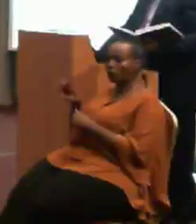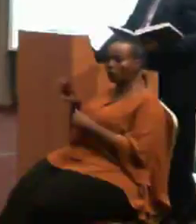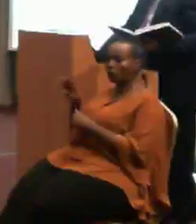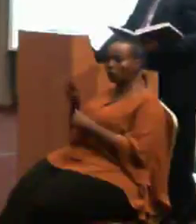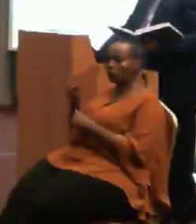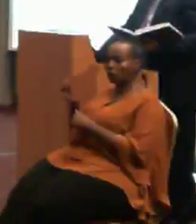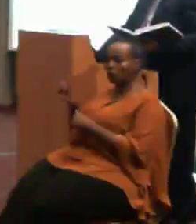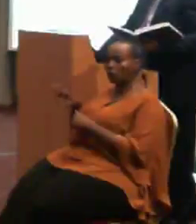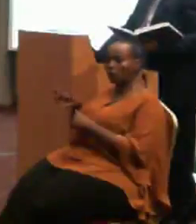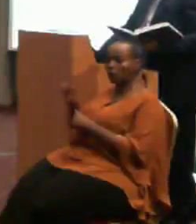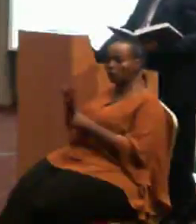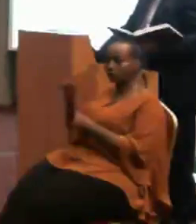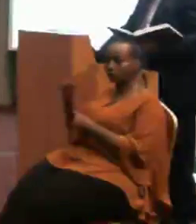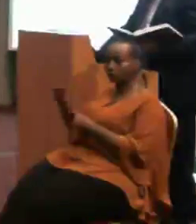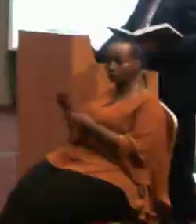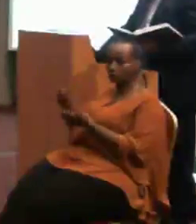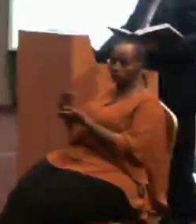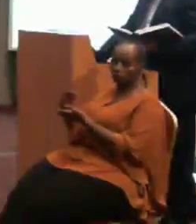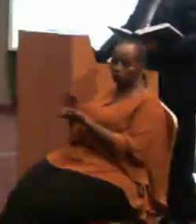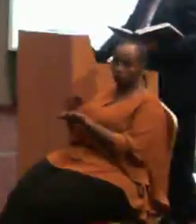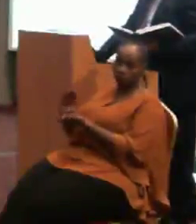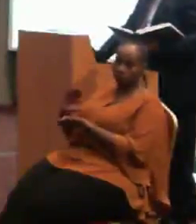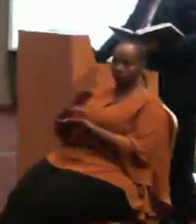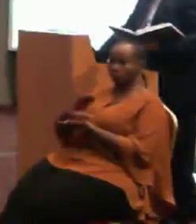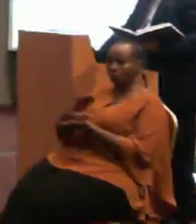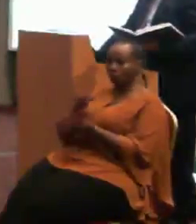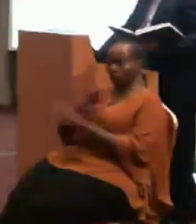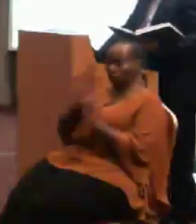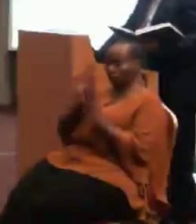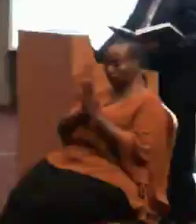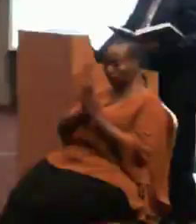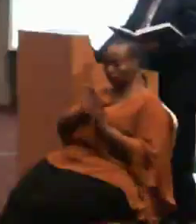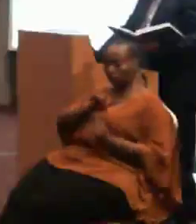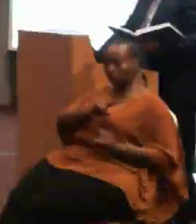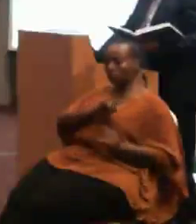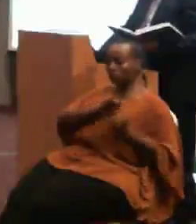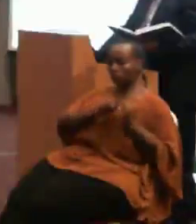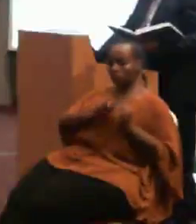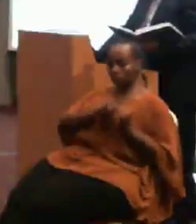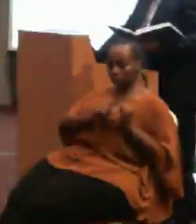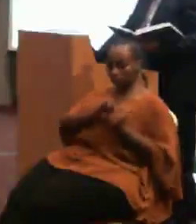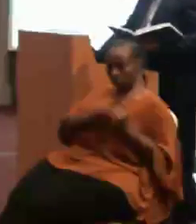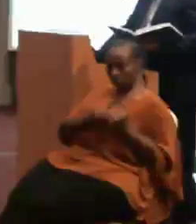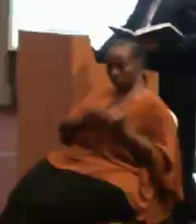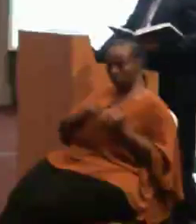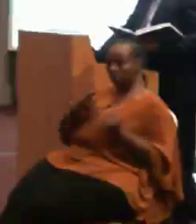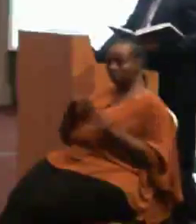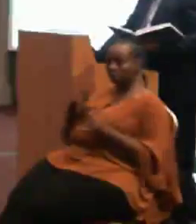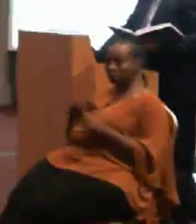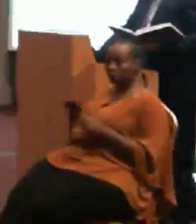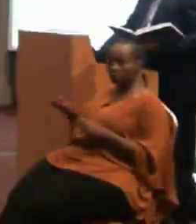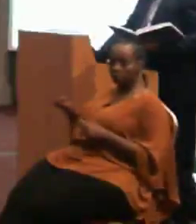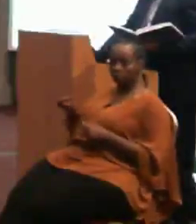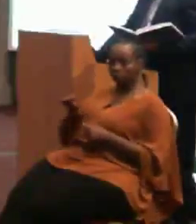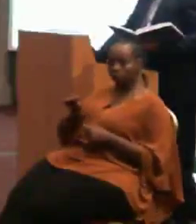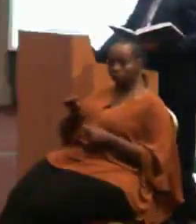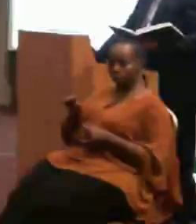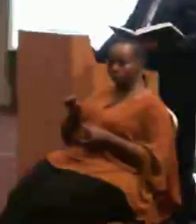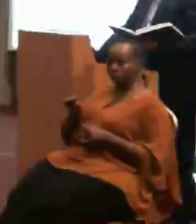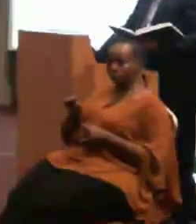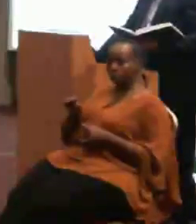compensate Eskom in any event for all the costs that you claim. If we don't compensate and we